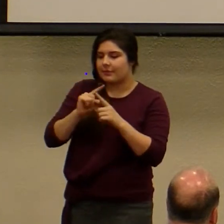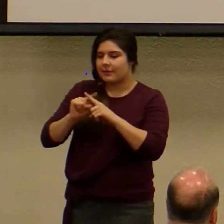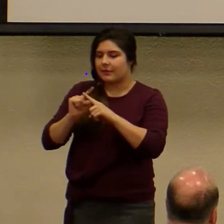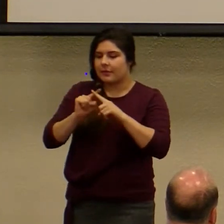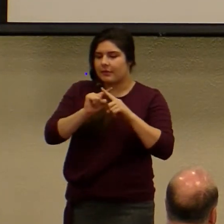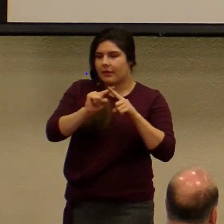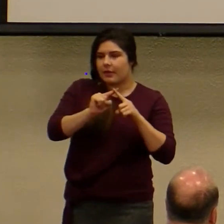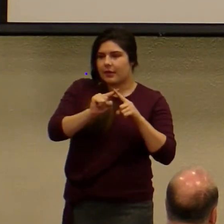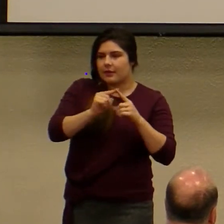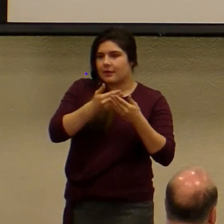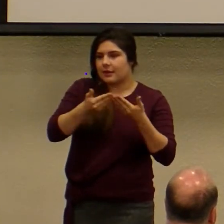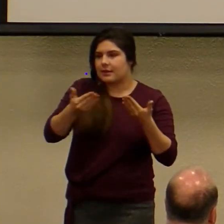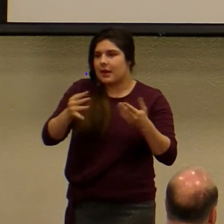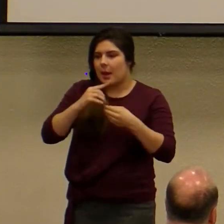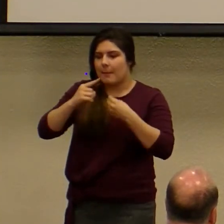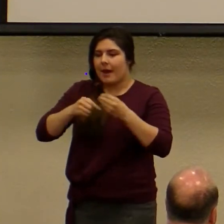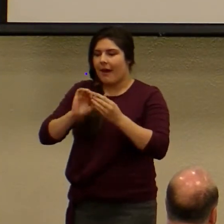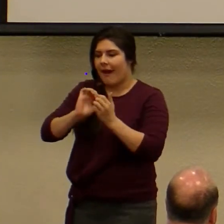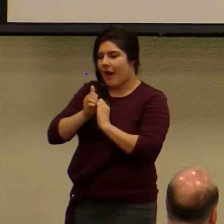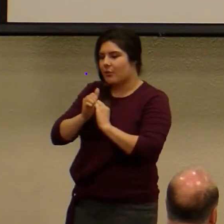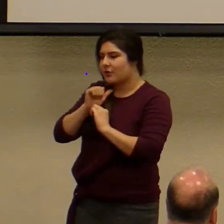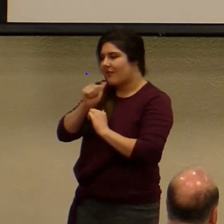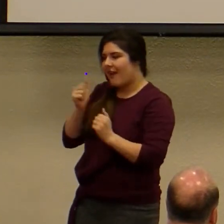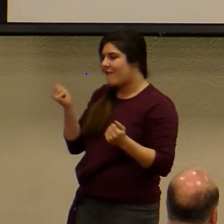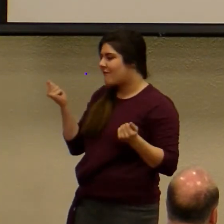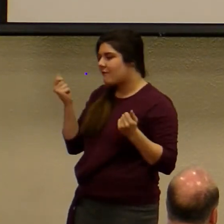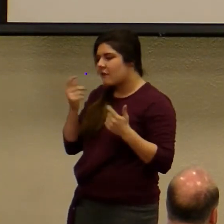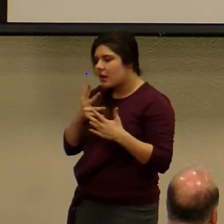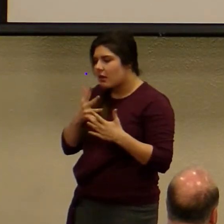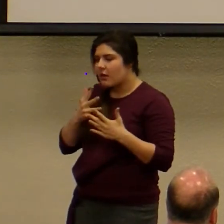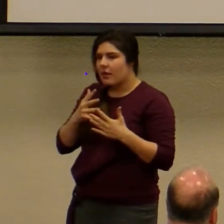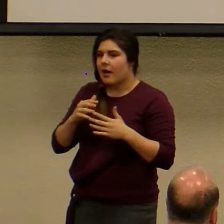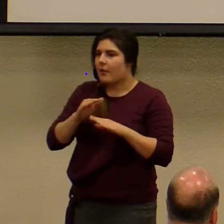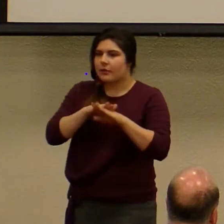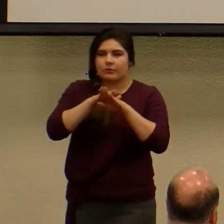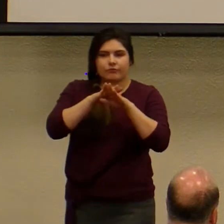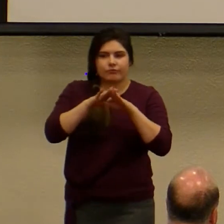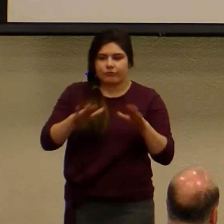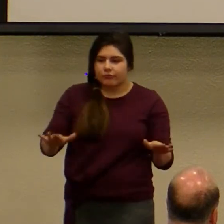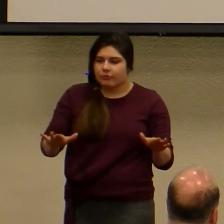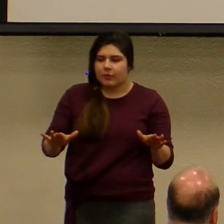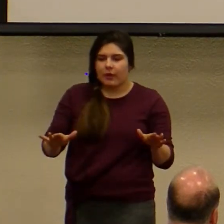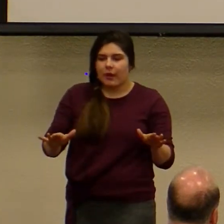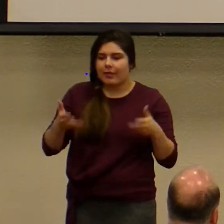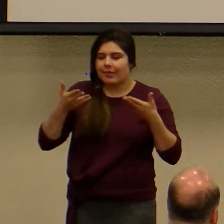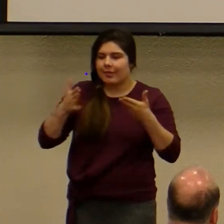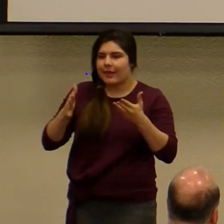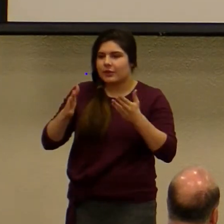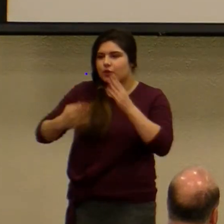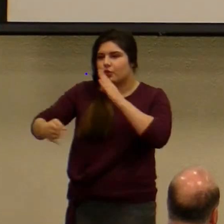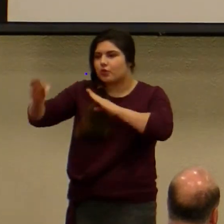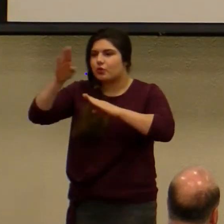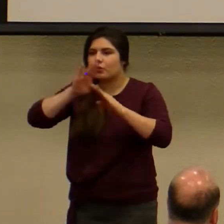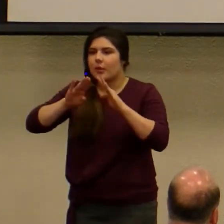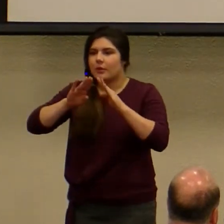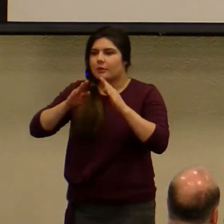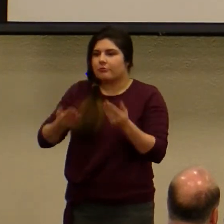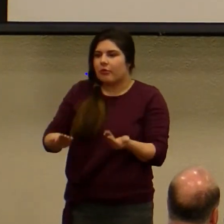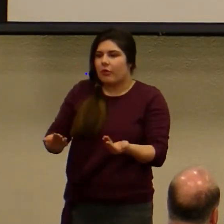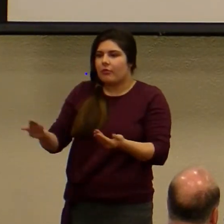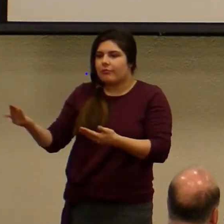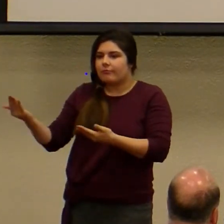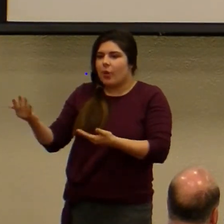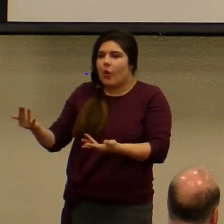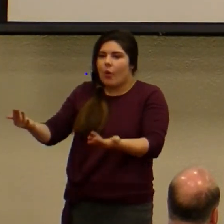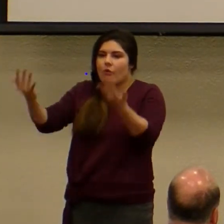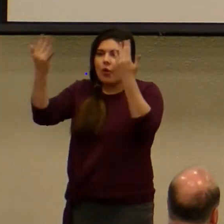about how we ought not to fear and how we ought not to allow the trouble to eclipse our